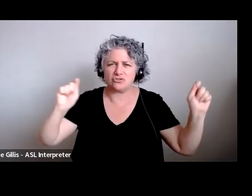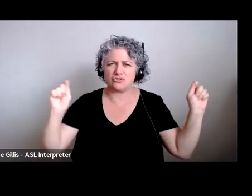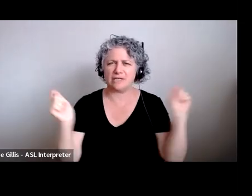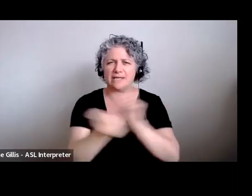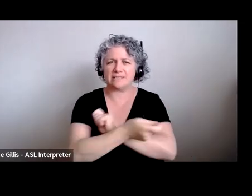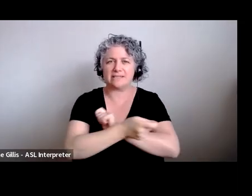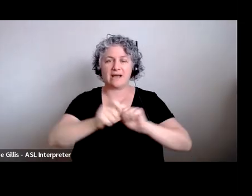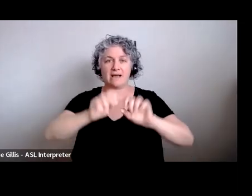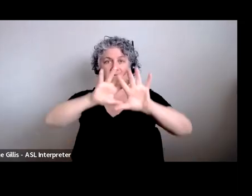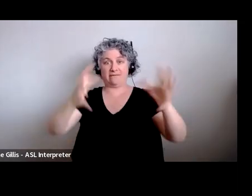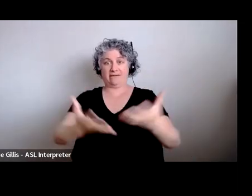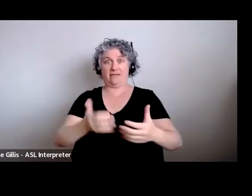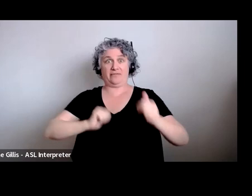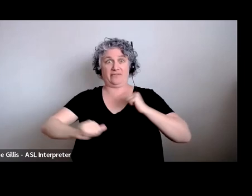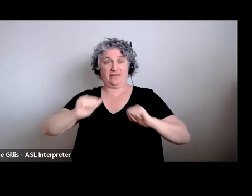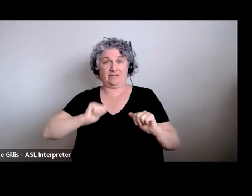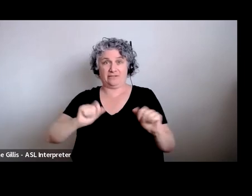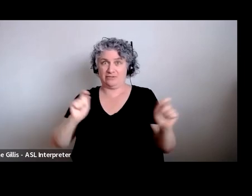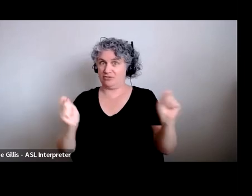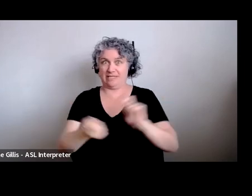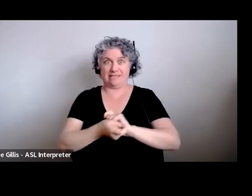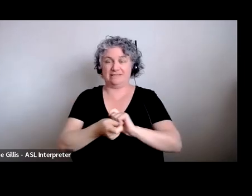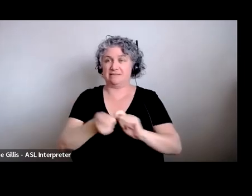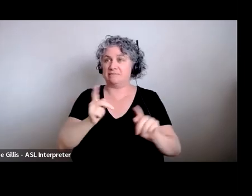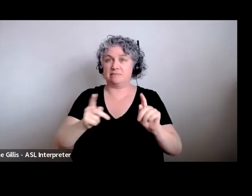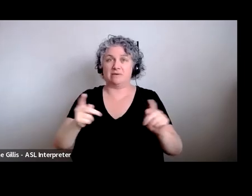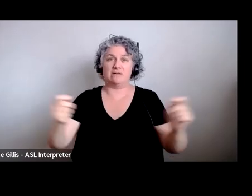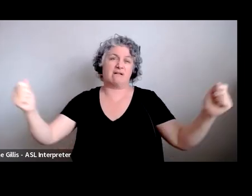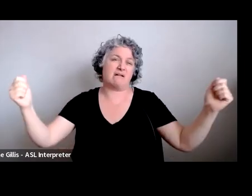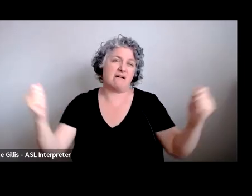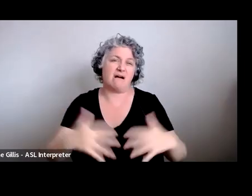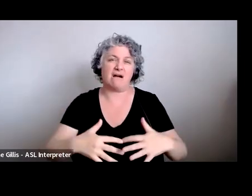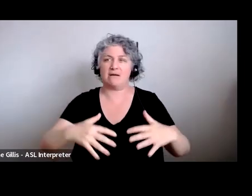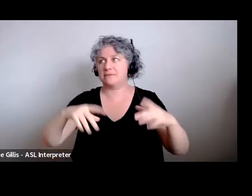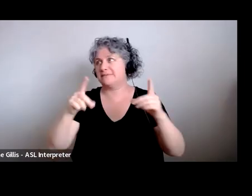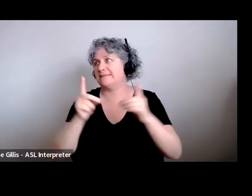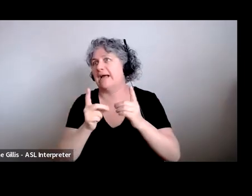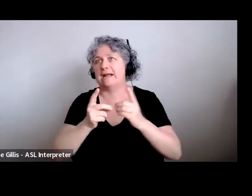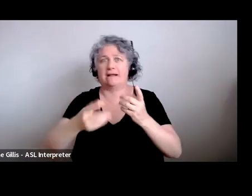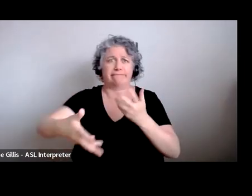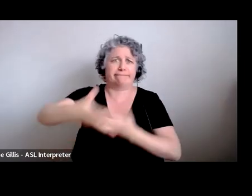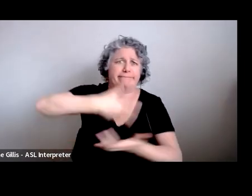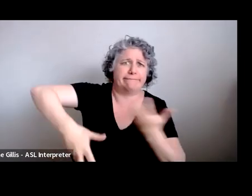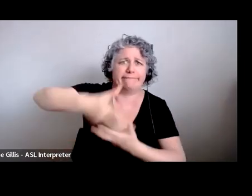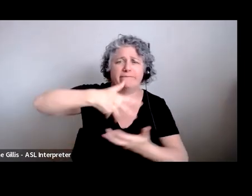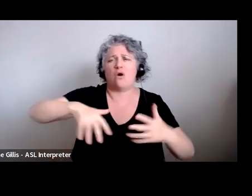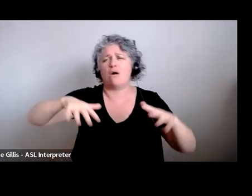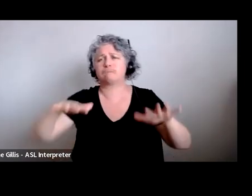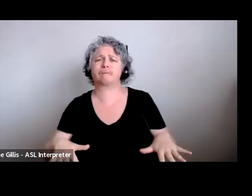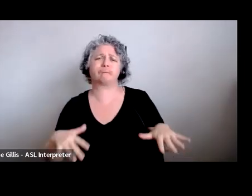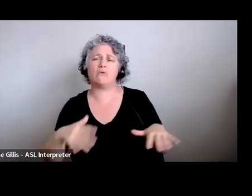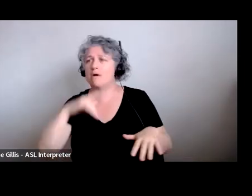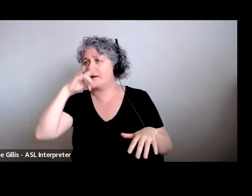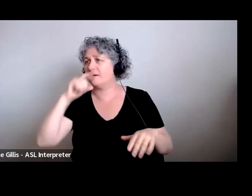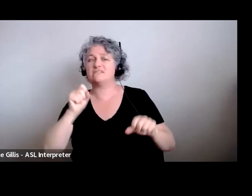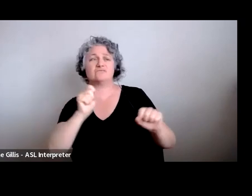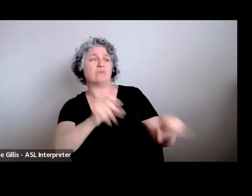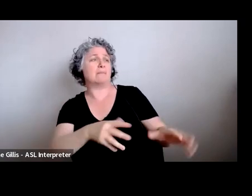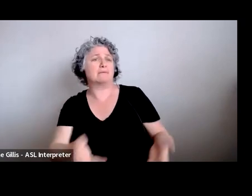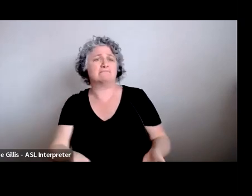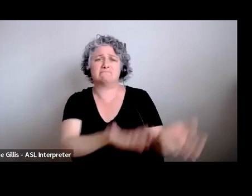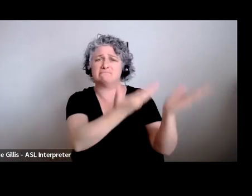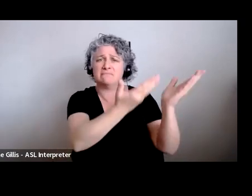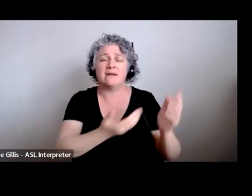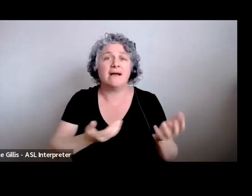come all the time and they're hanging out and they're dating or they're meeting new people or they're dropping off their kids. And on top of